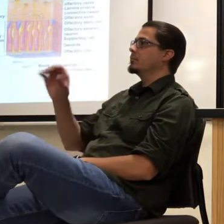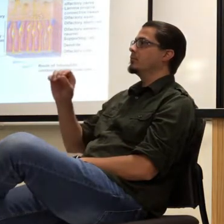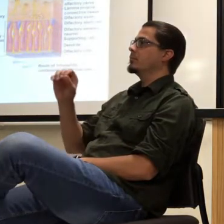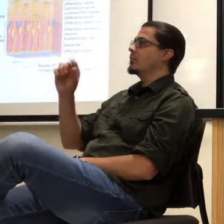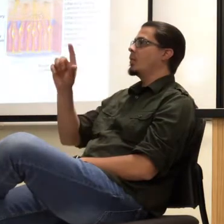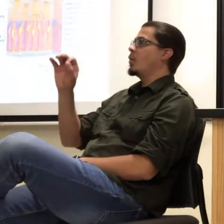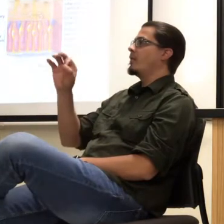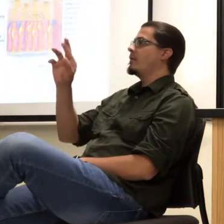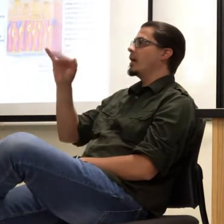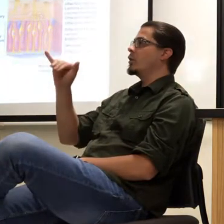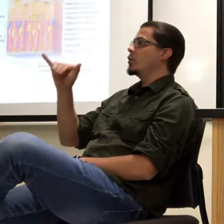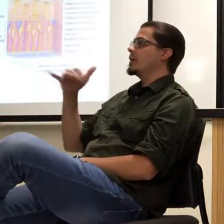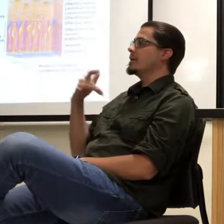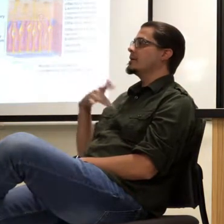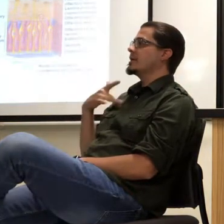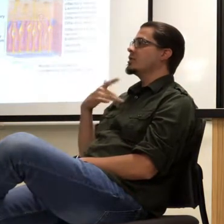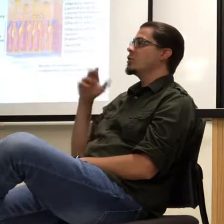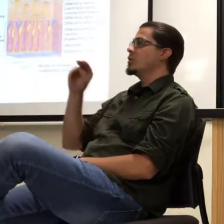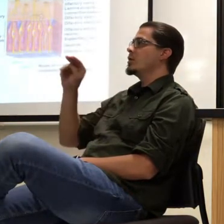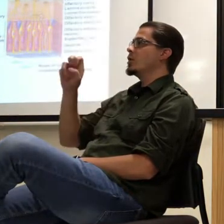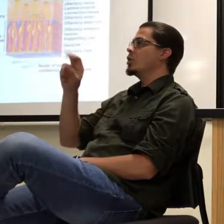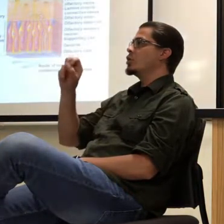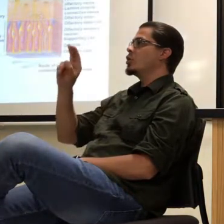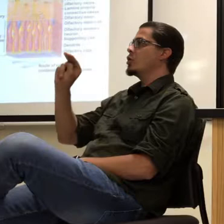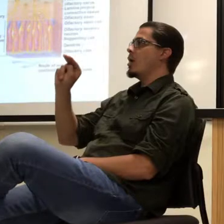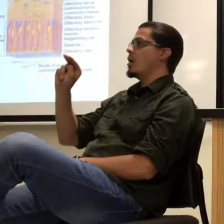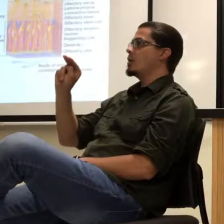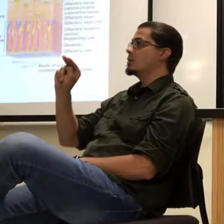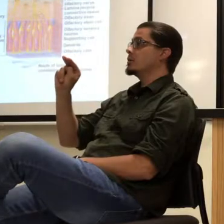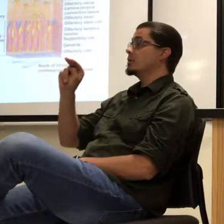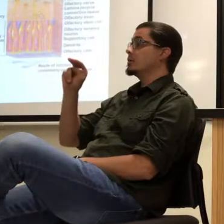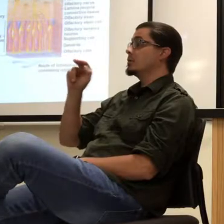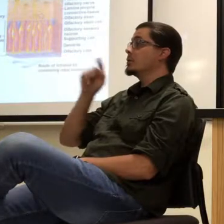olfactory sensory neurons are bipolar.